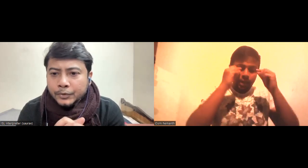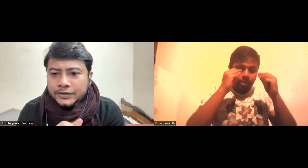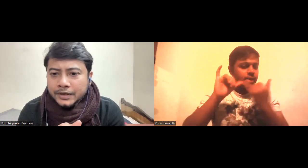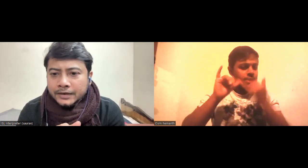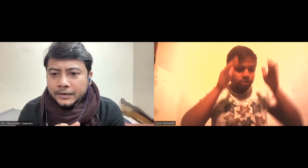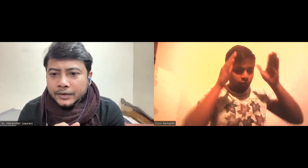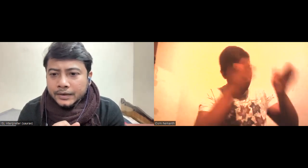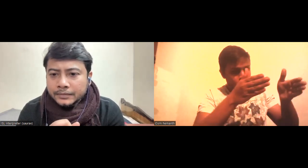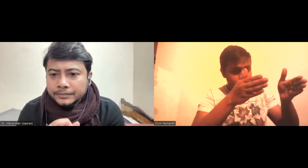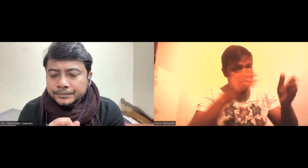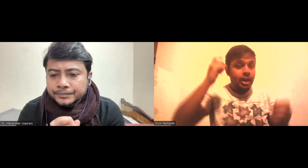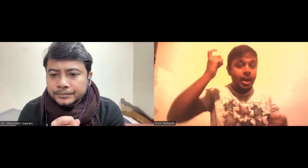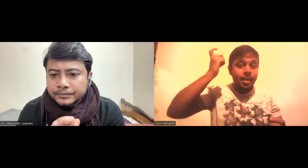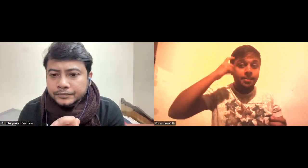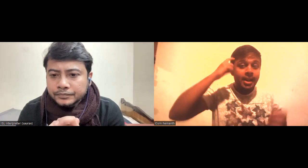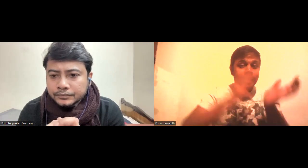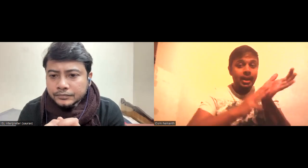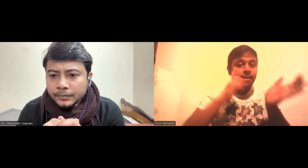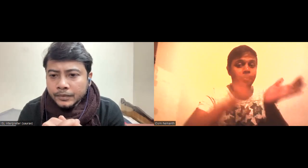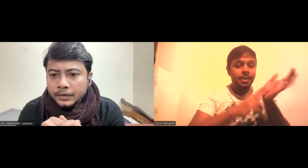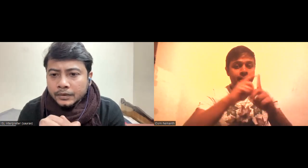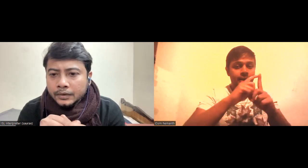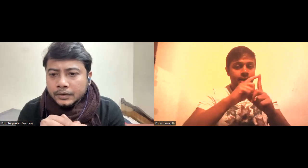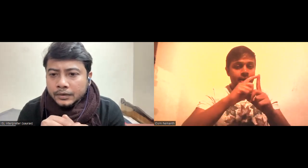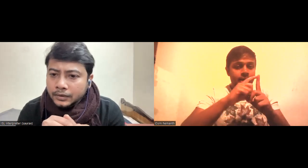so I'm doing chanting regularly.